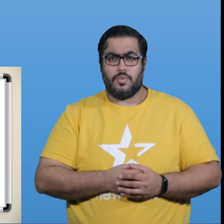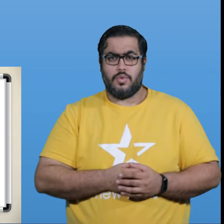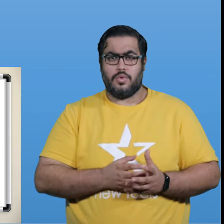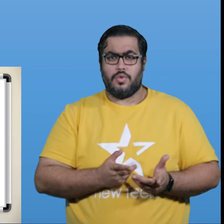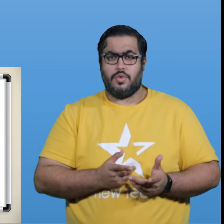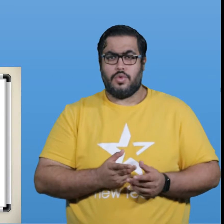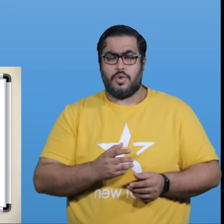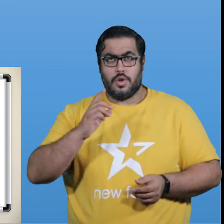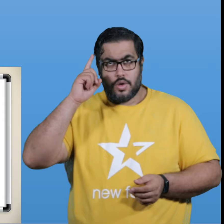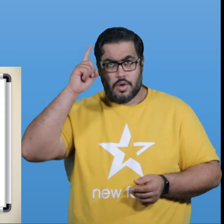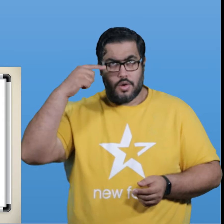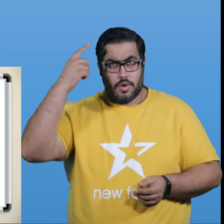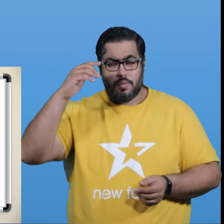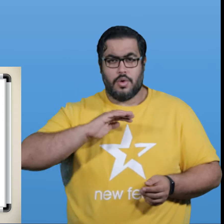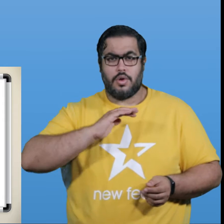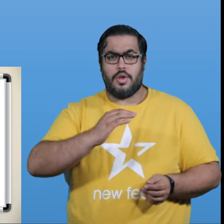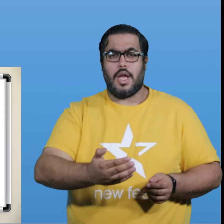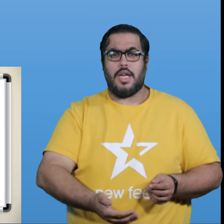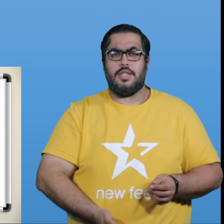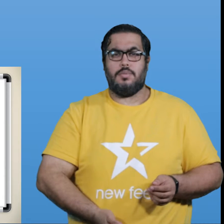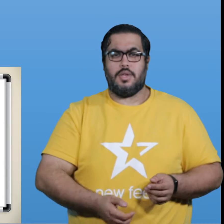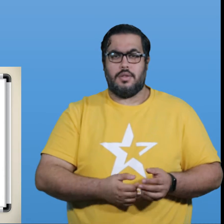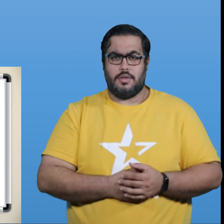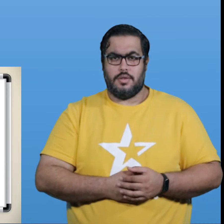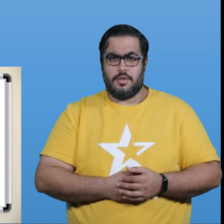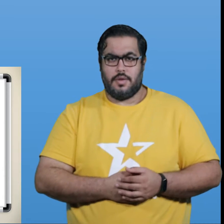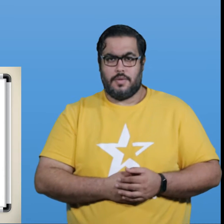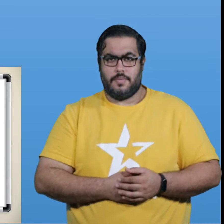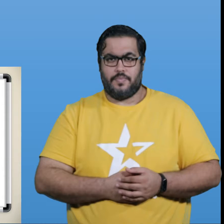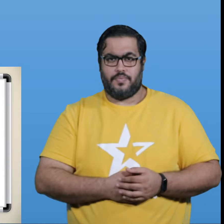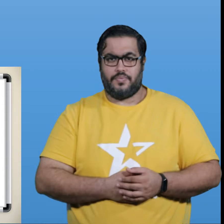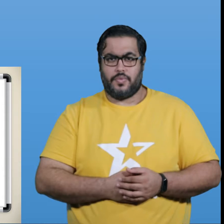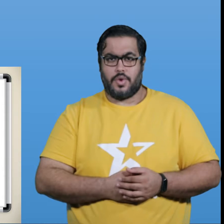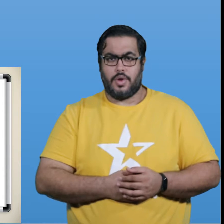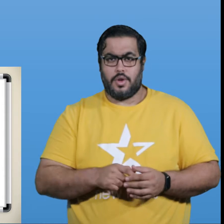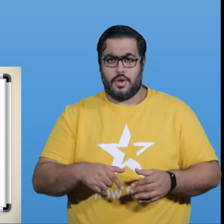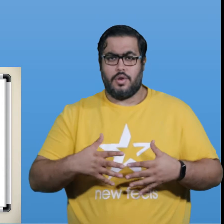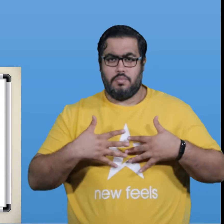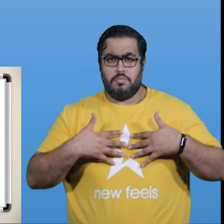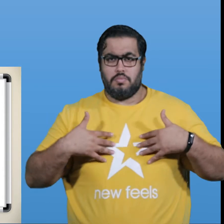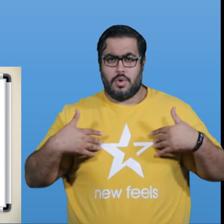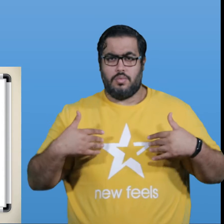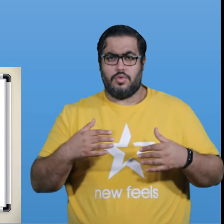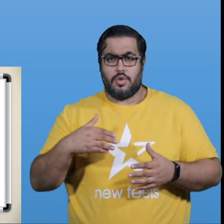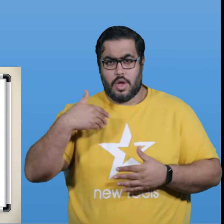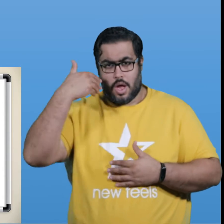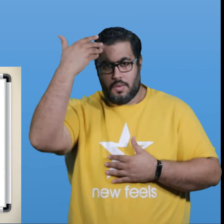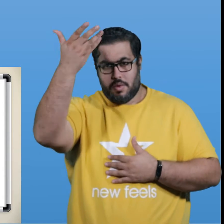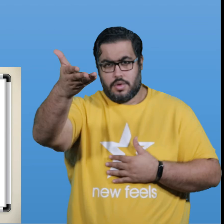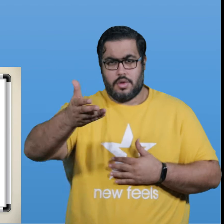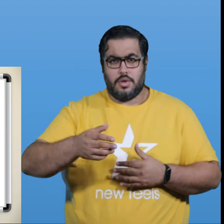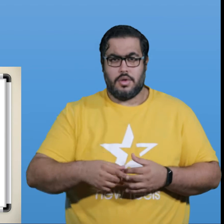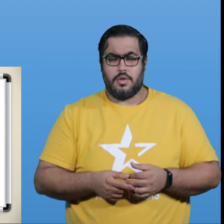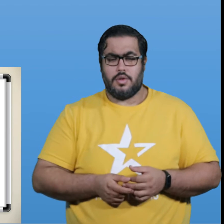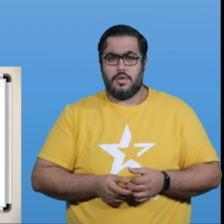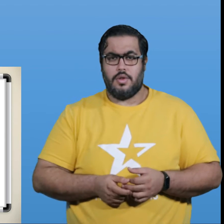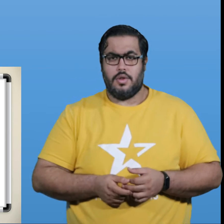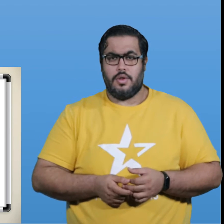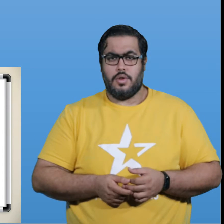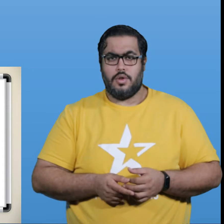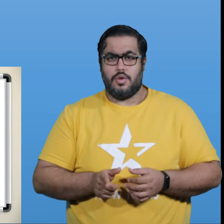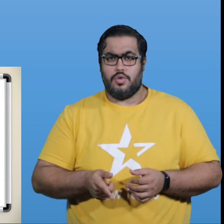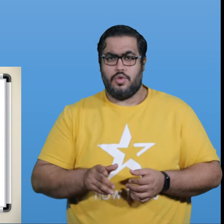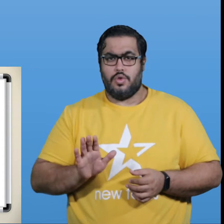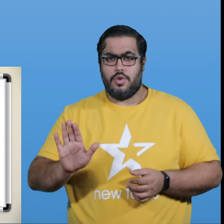yet. So she is expectant, having or showing an excited feeling that something is about to happen,